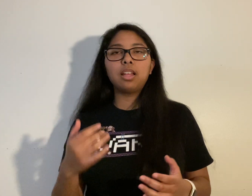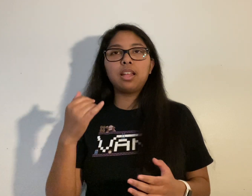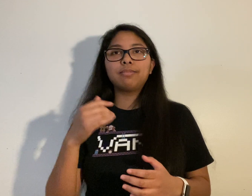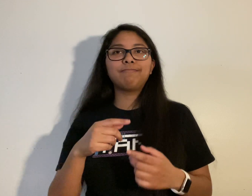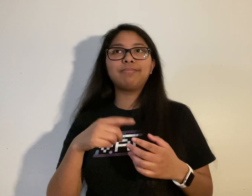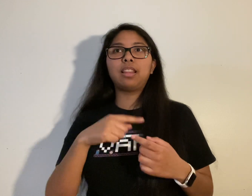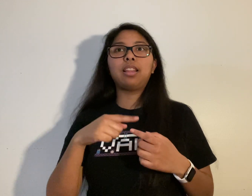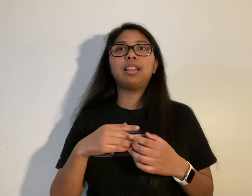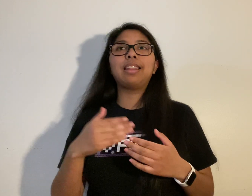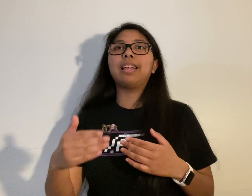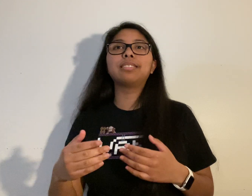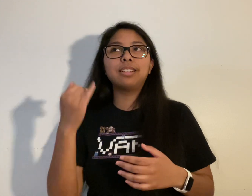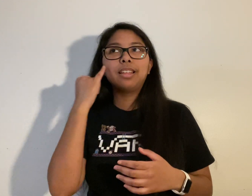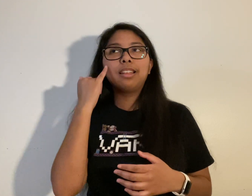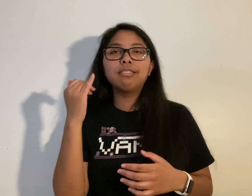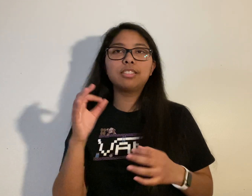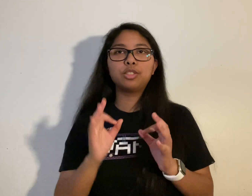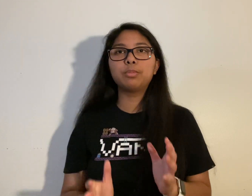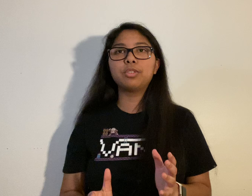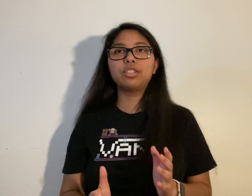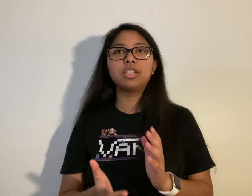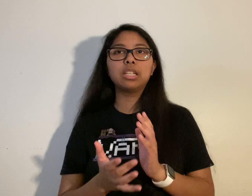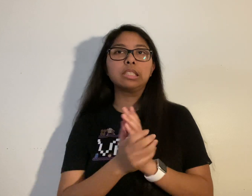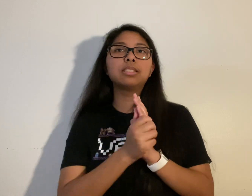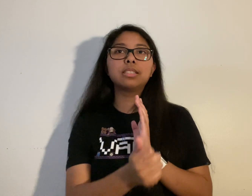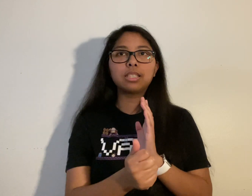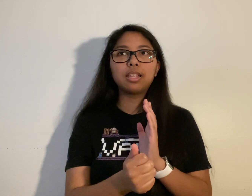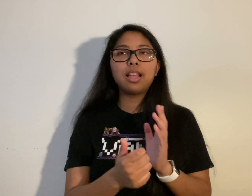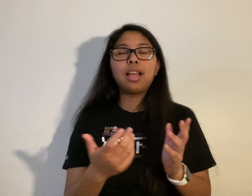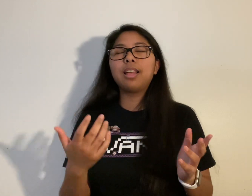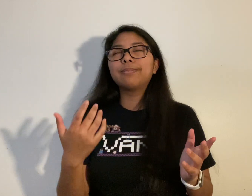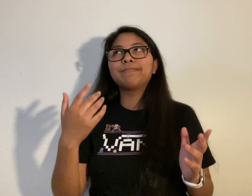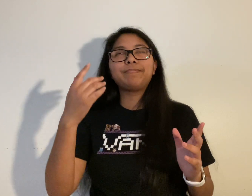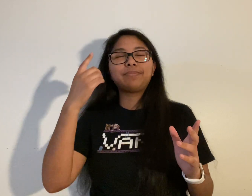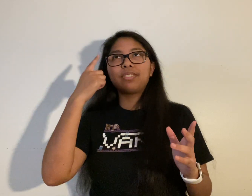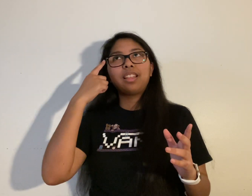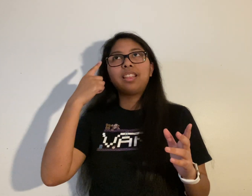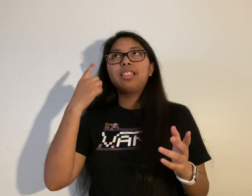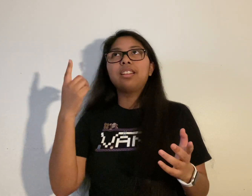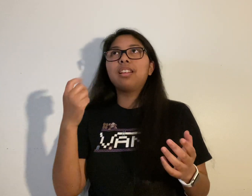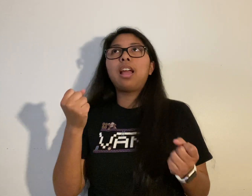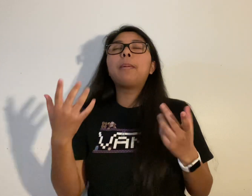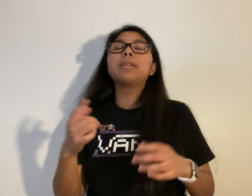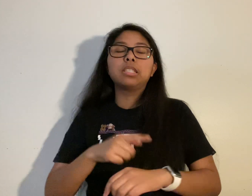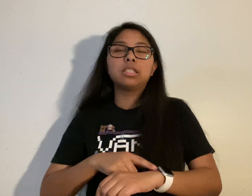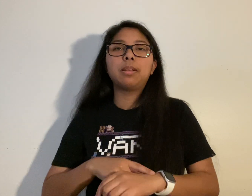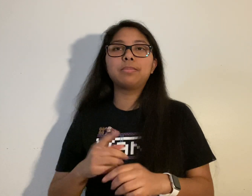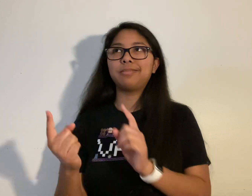I can't count how many times I've met an interpreter who has the certifications but doesn't have the skill